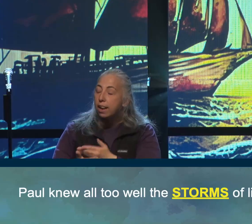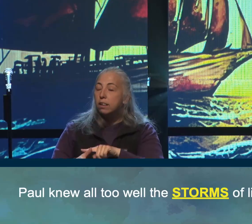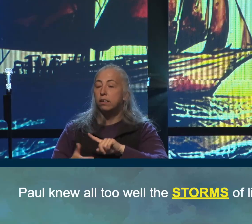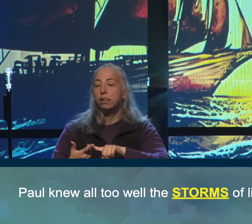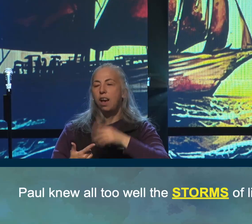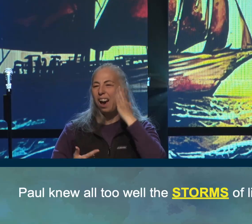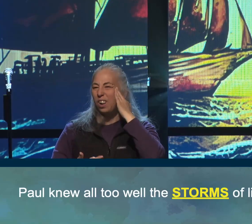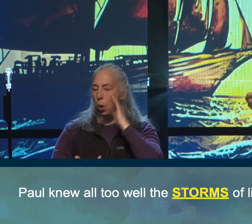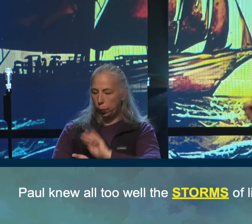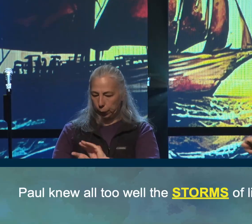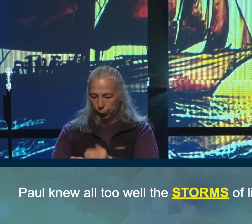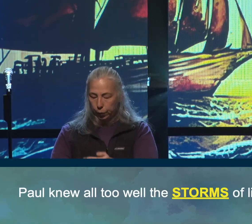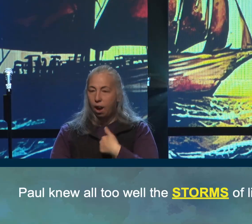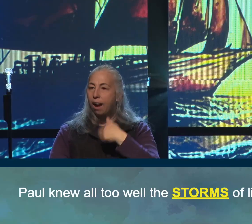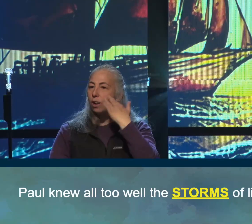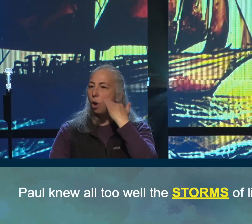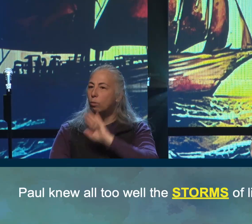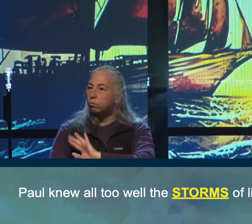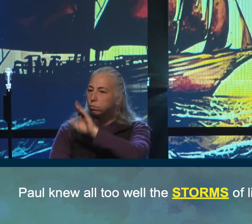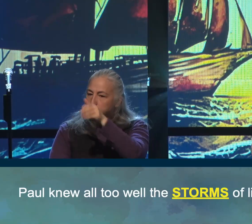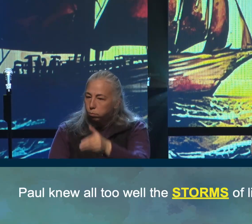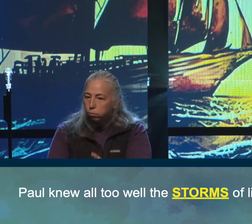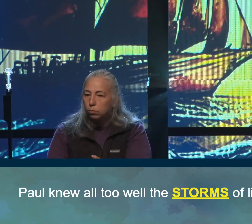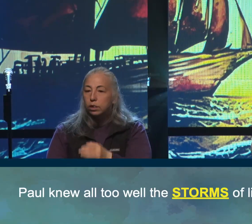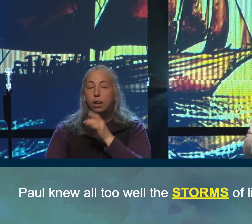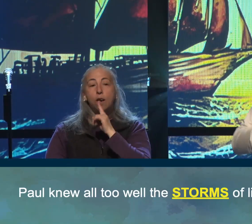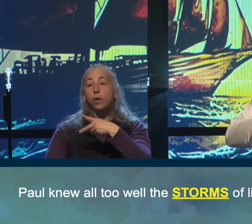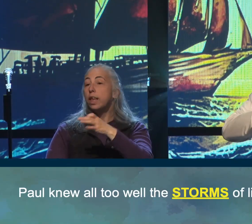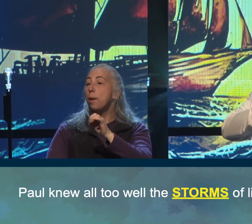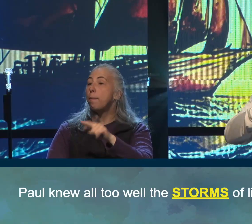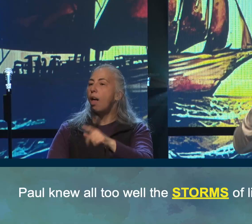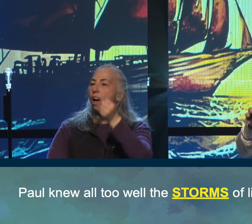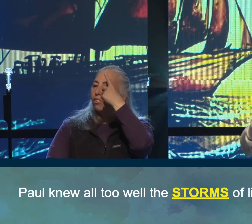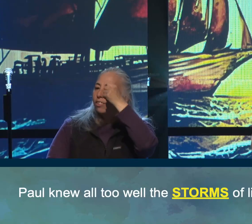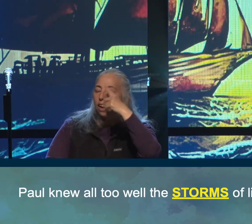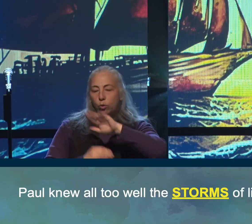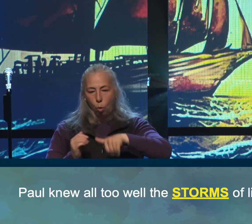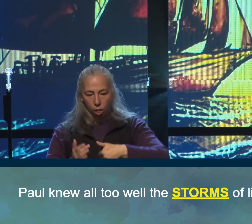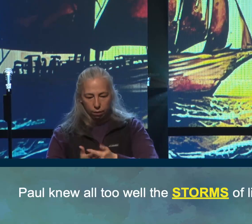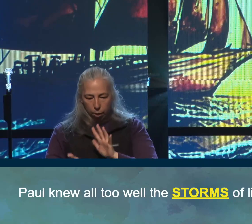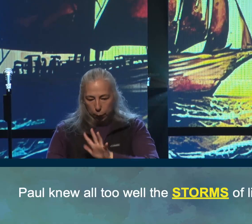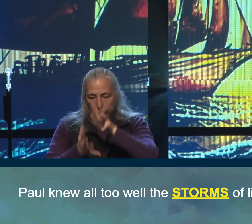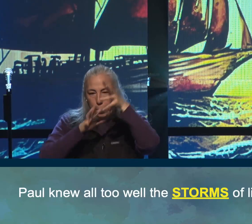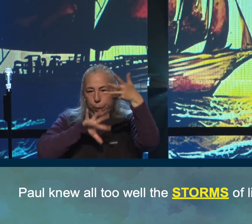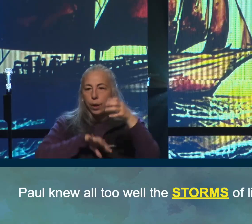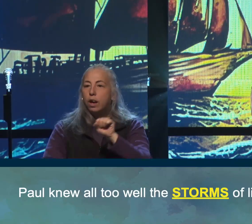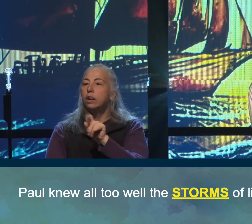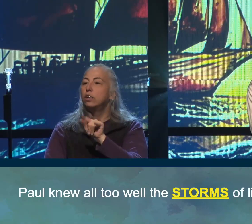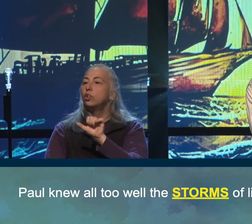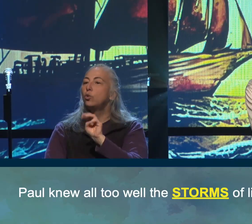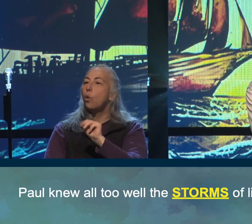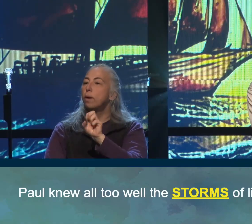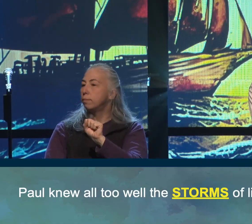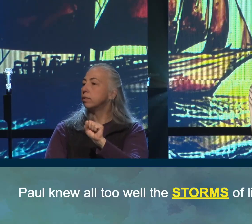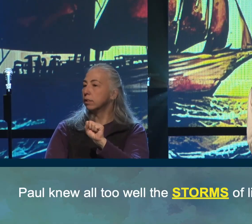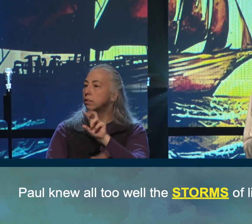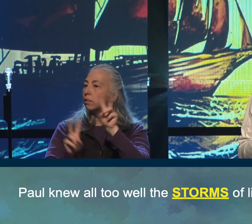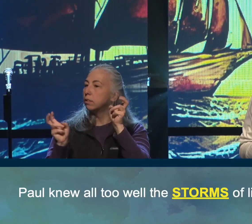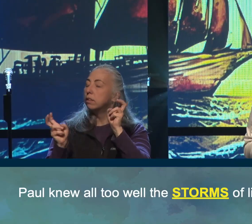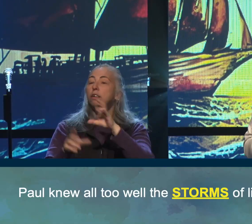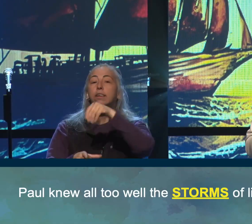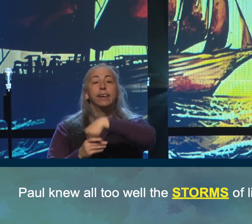these storms that you experience in life. Right? He had experienced it all. In this book that we have